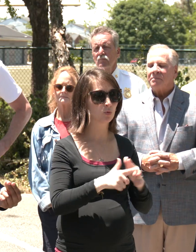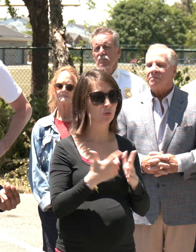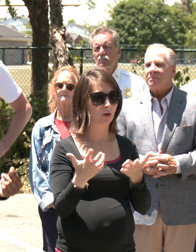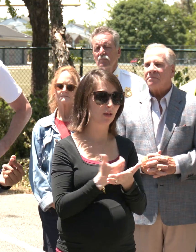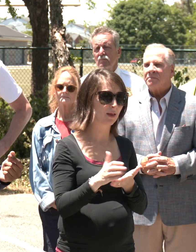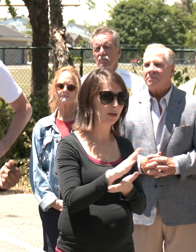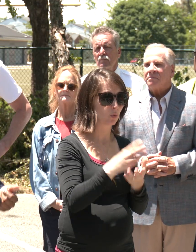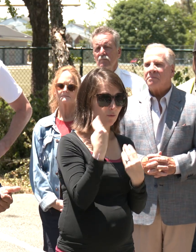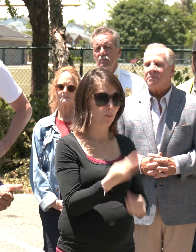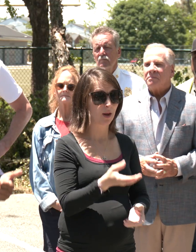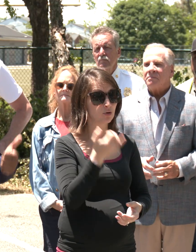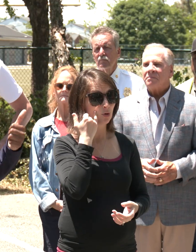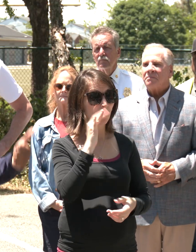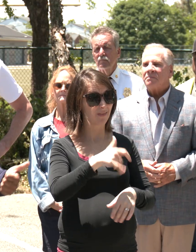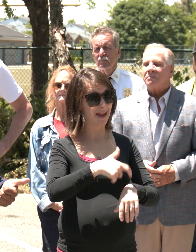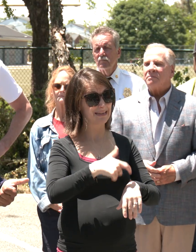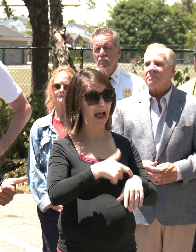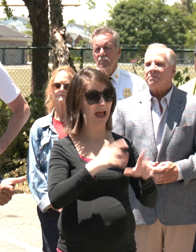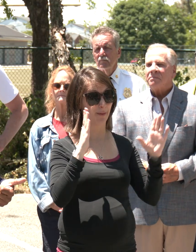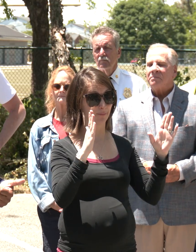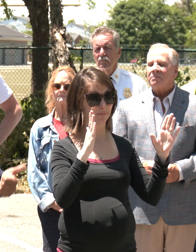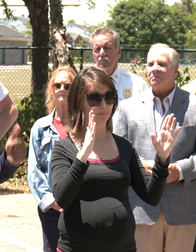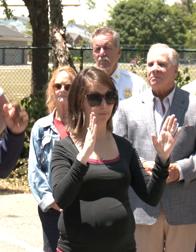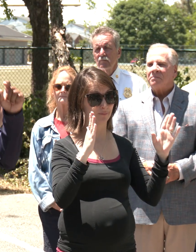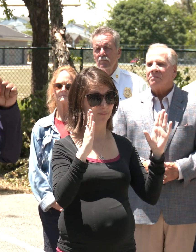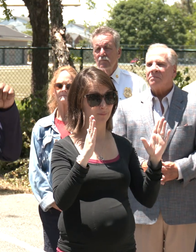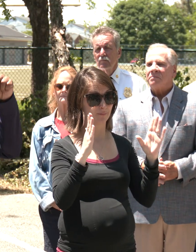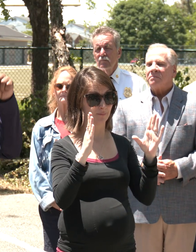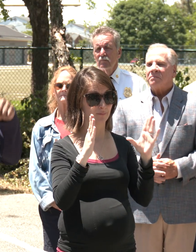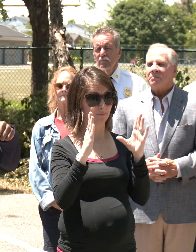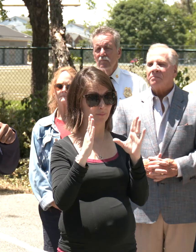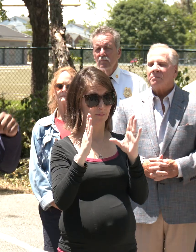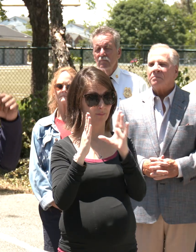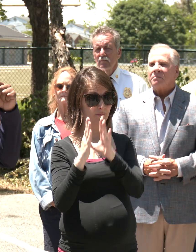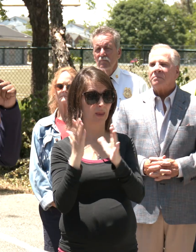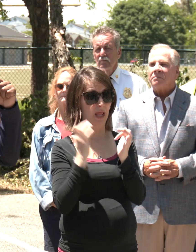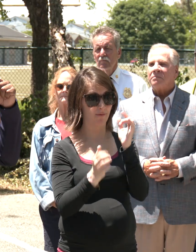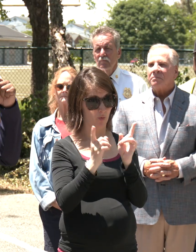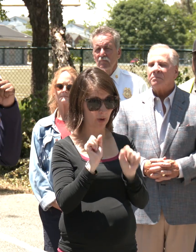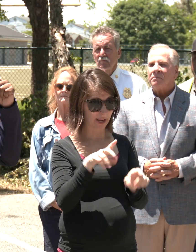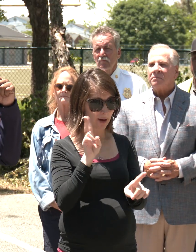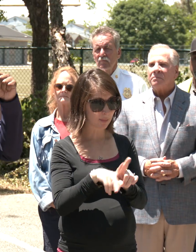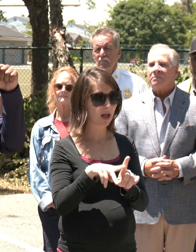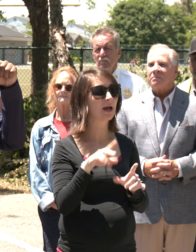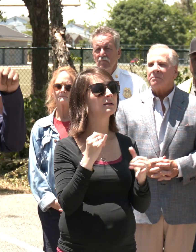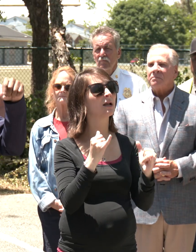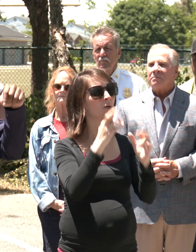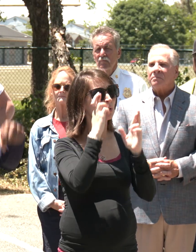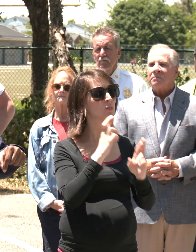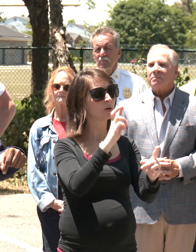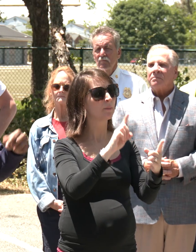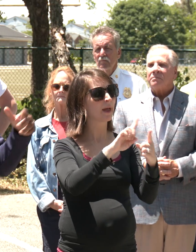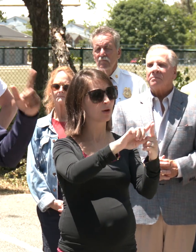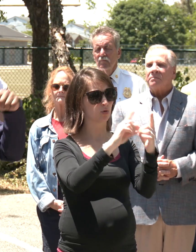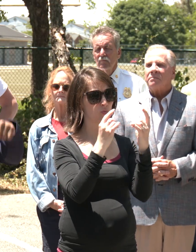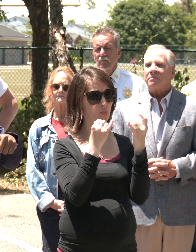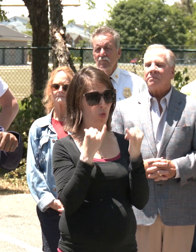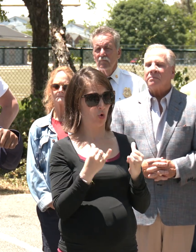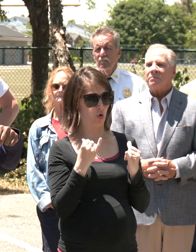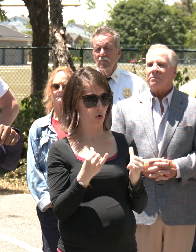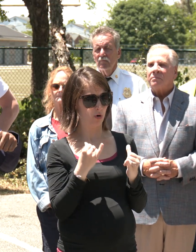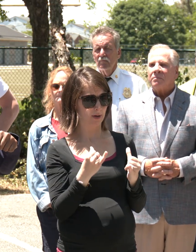that clock starts ticking, that everyone can apply. Now, with respect to the current